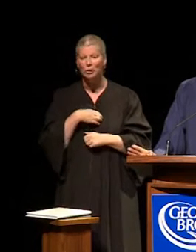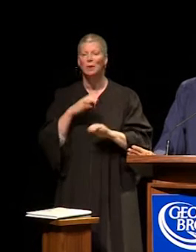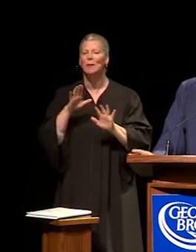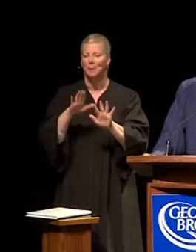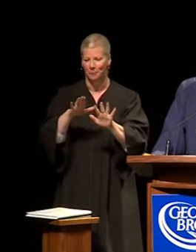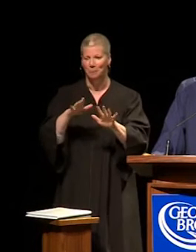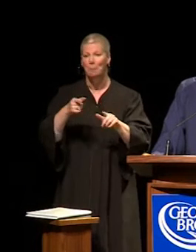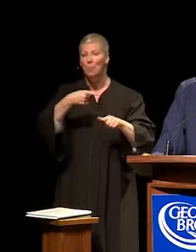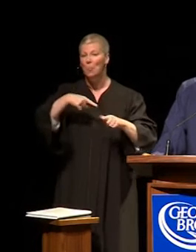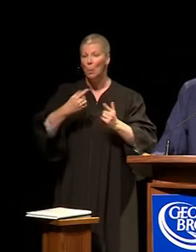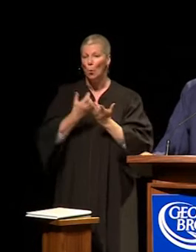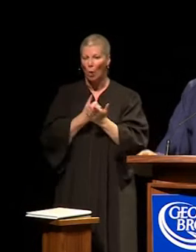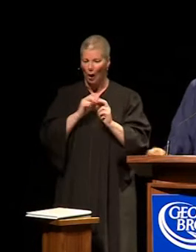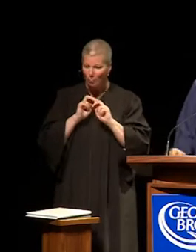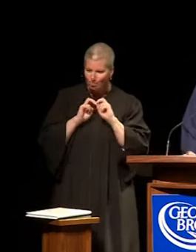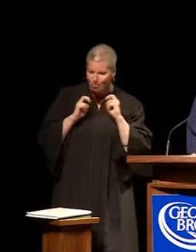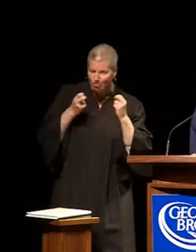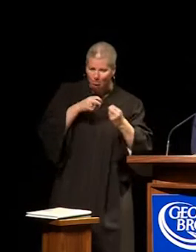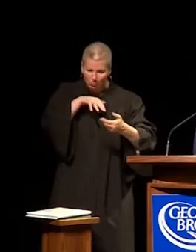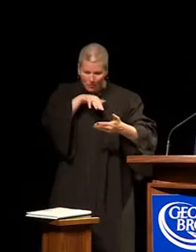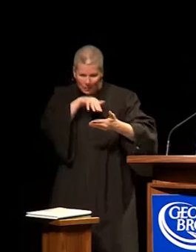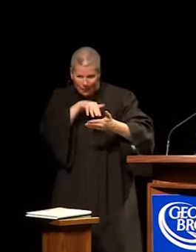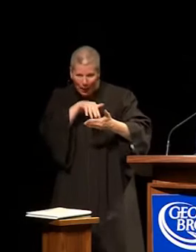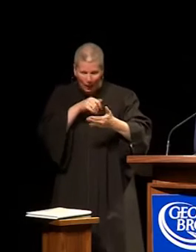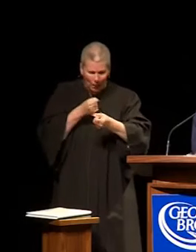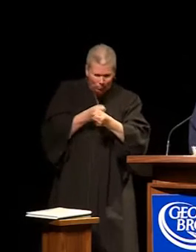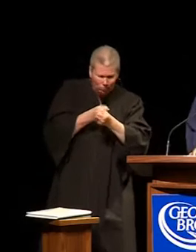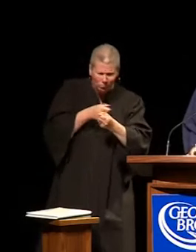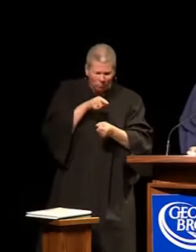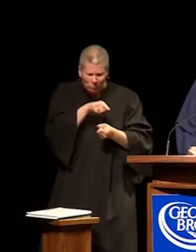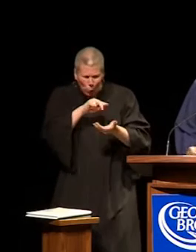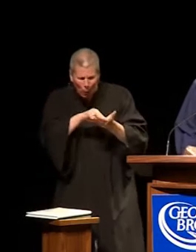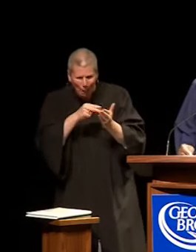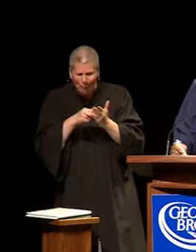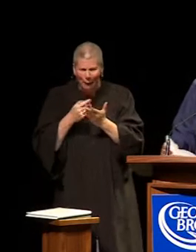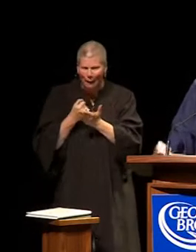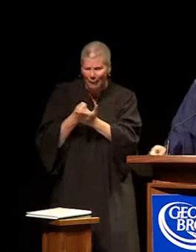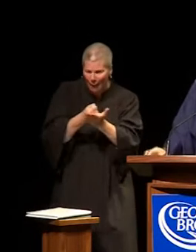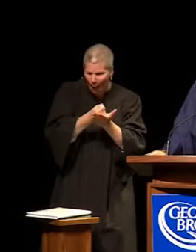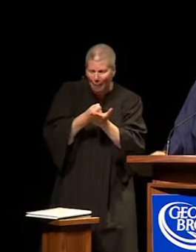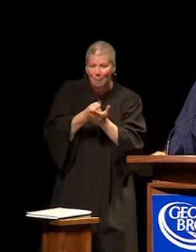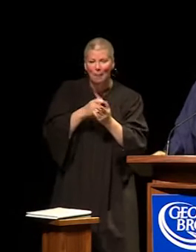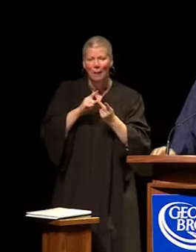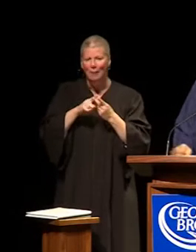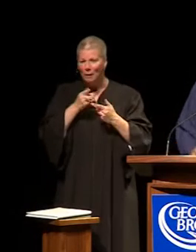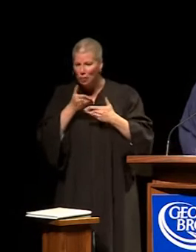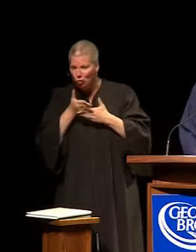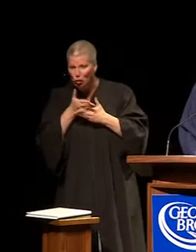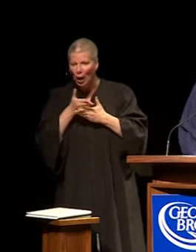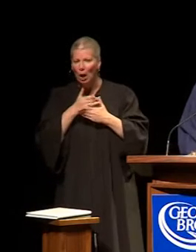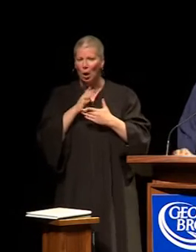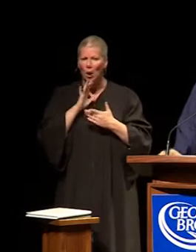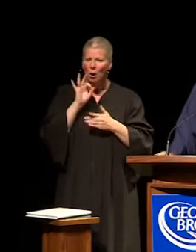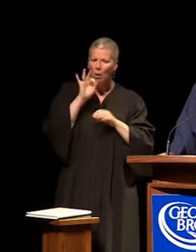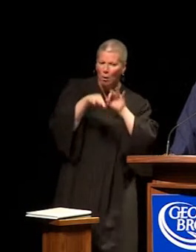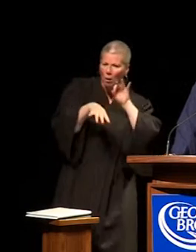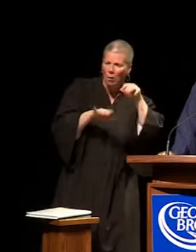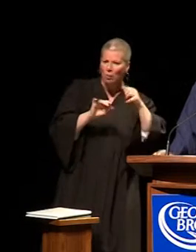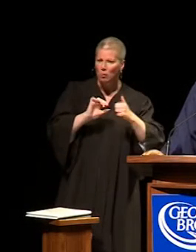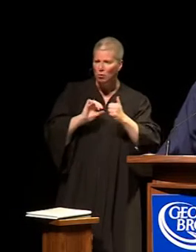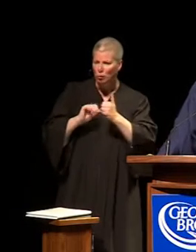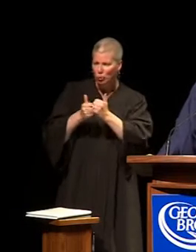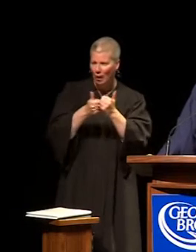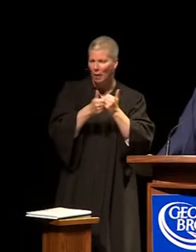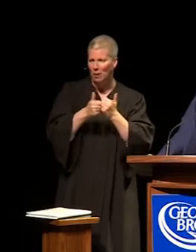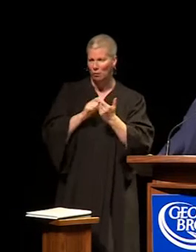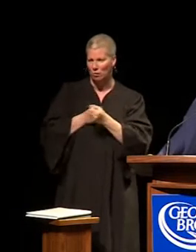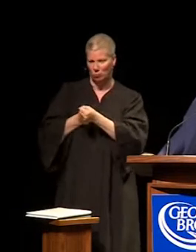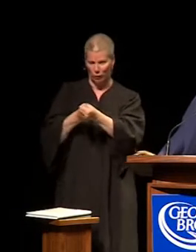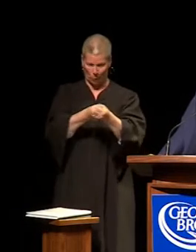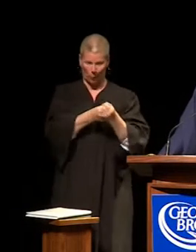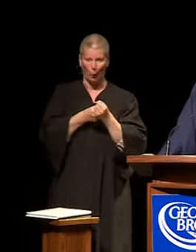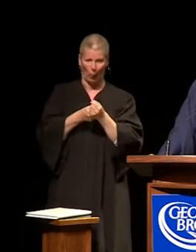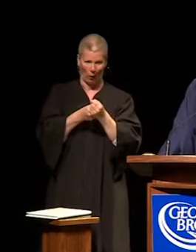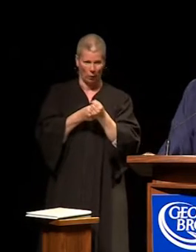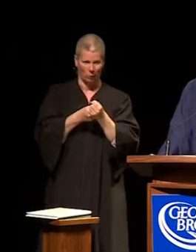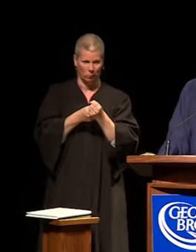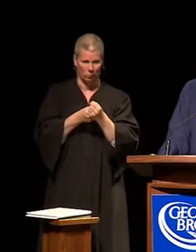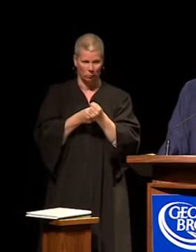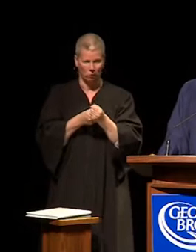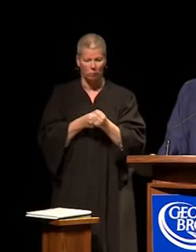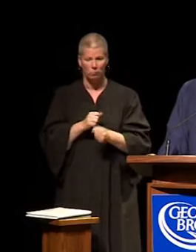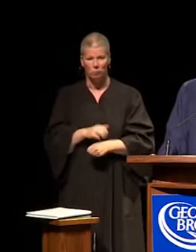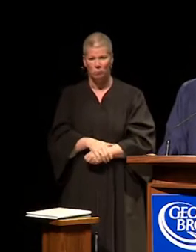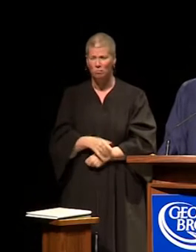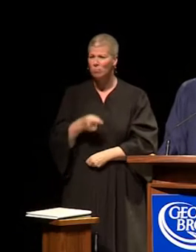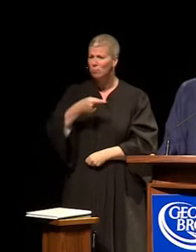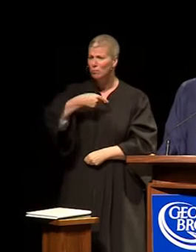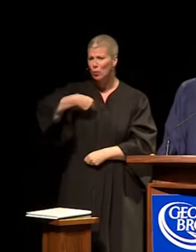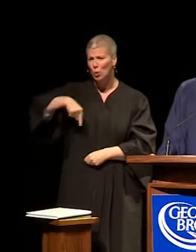we studied together. We shared, we challenged, and we looked out for each other. We have had some